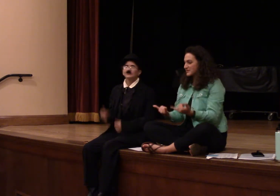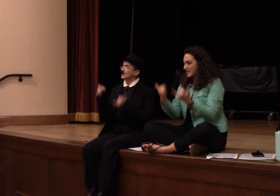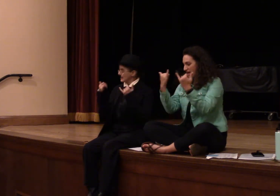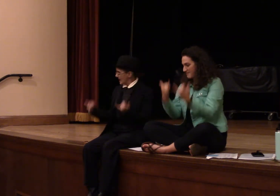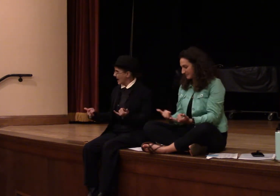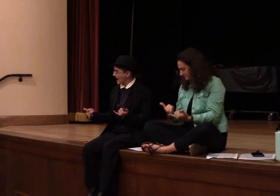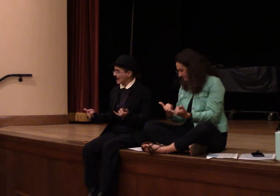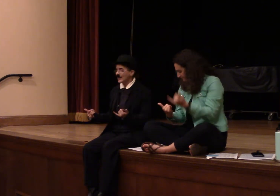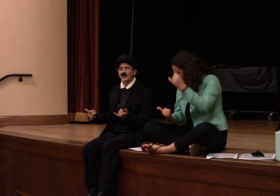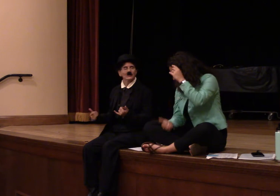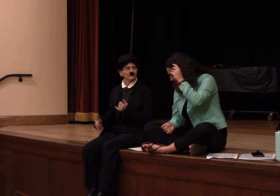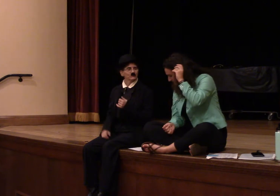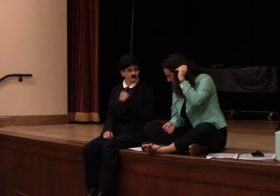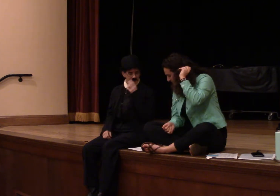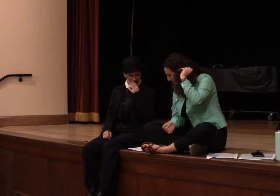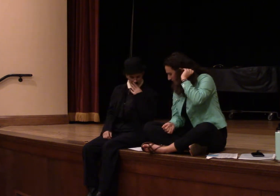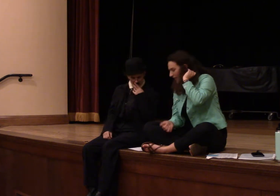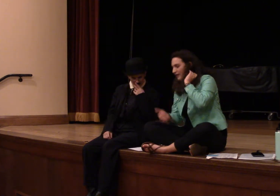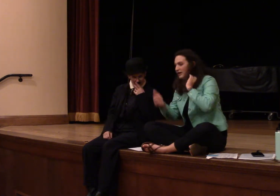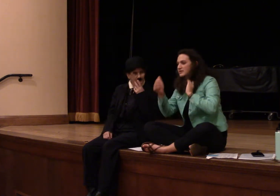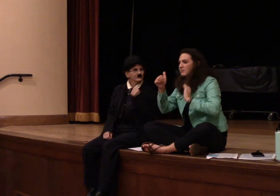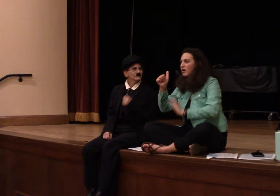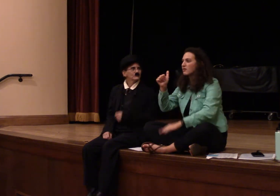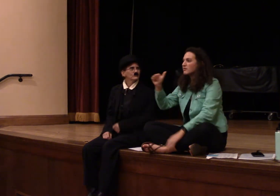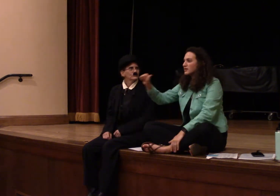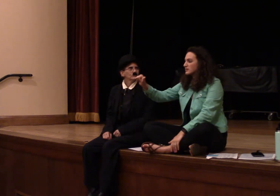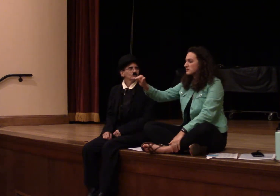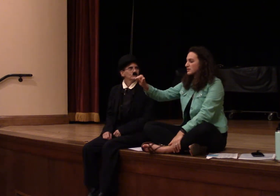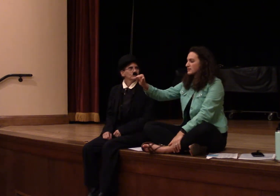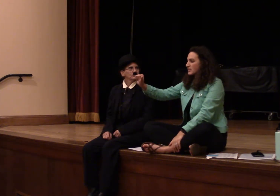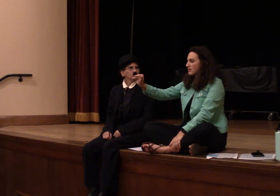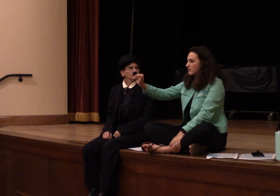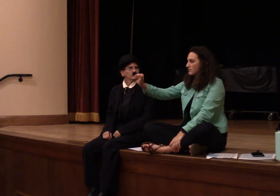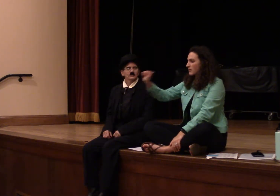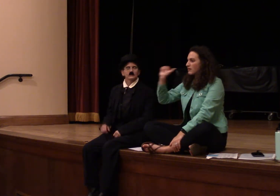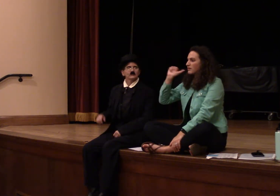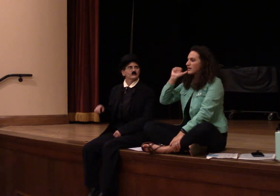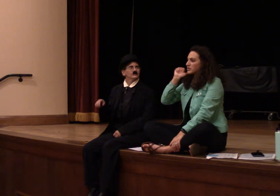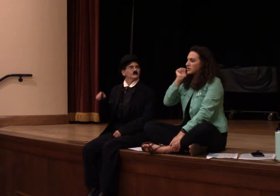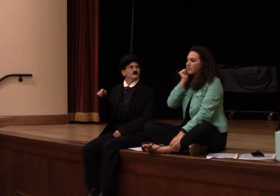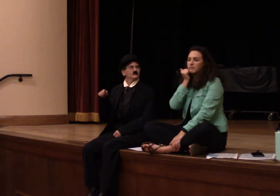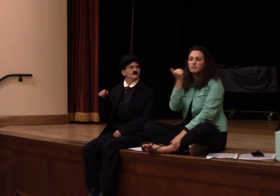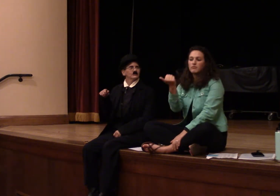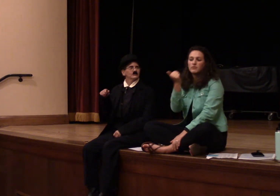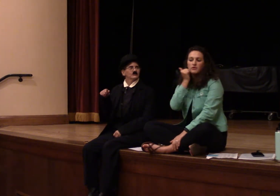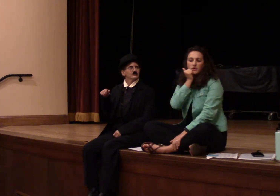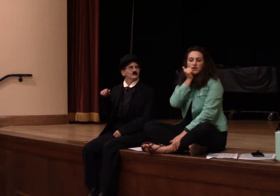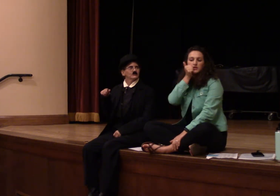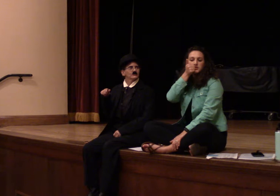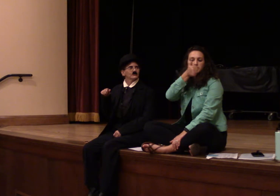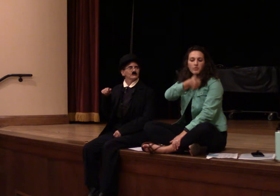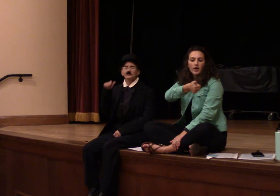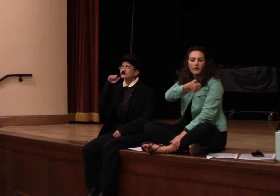today. And then tomorrow. So it's that same handshake. Tomorrow.